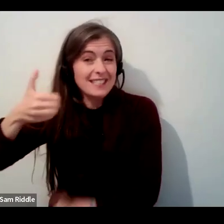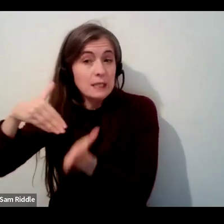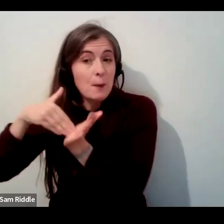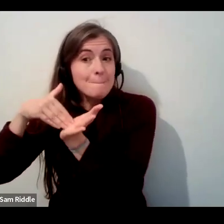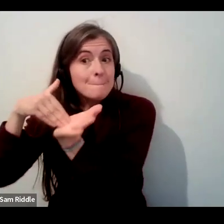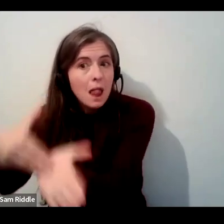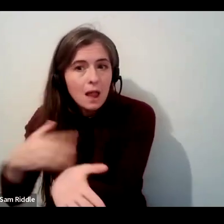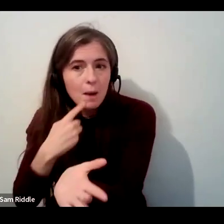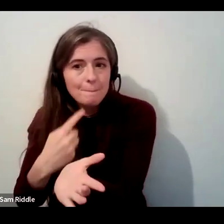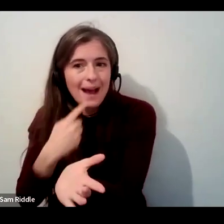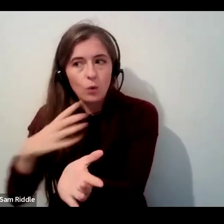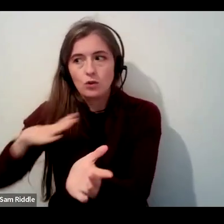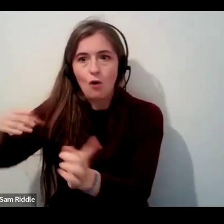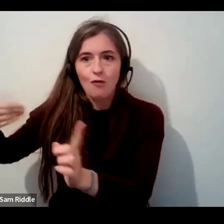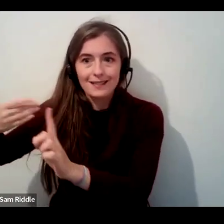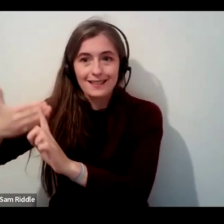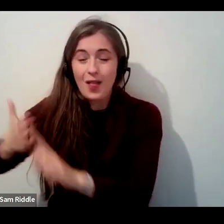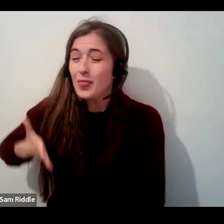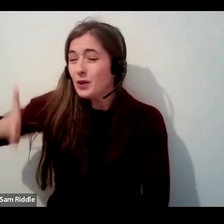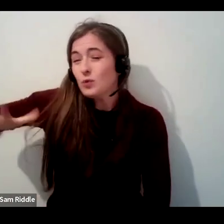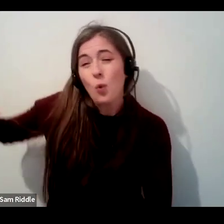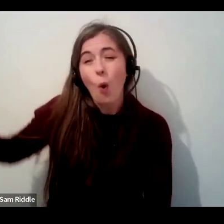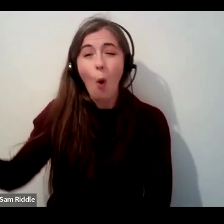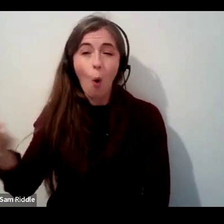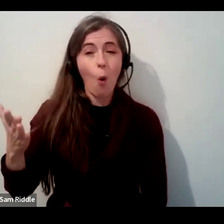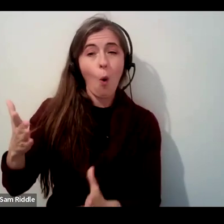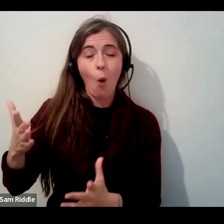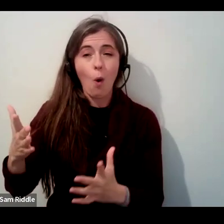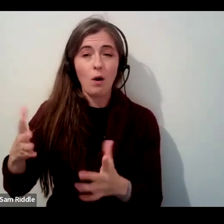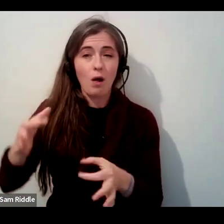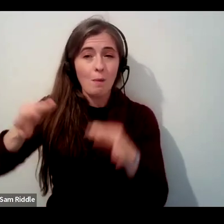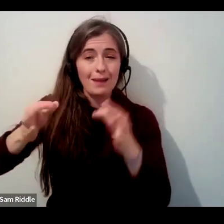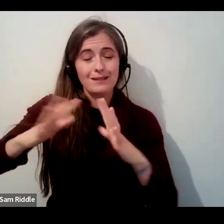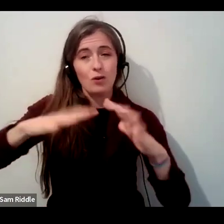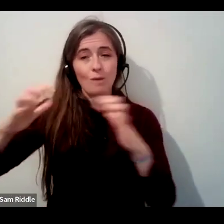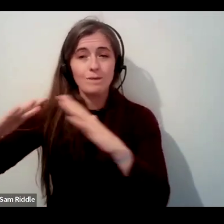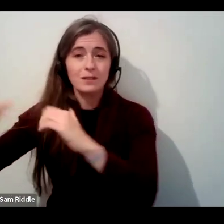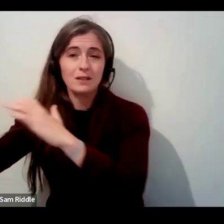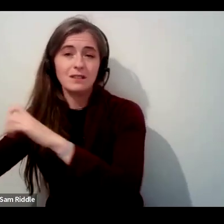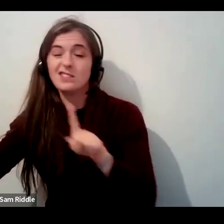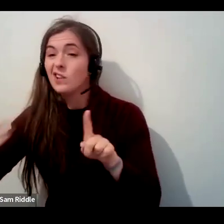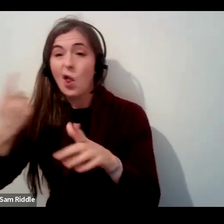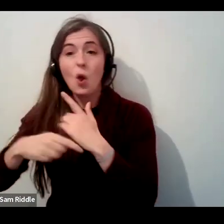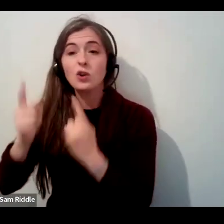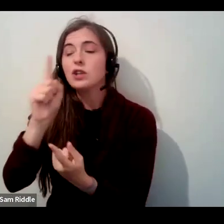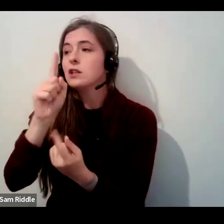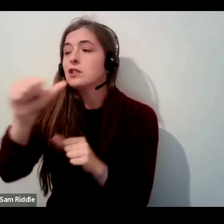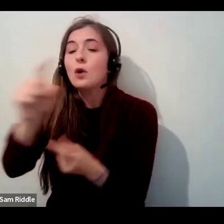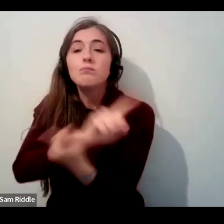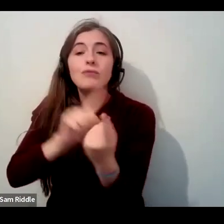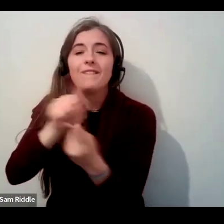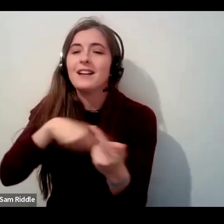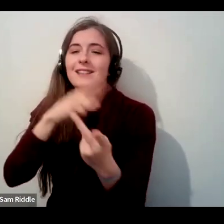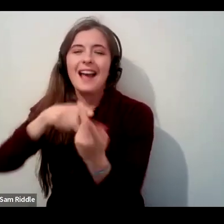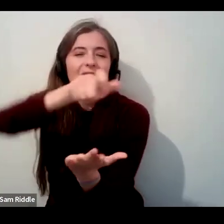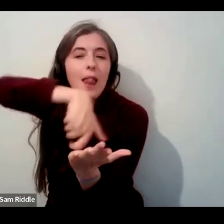already. They were at all the party conferences. They're sending not just briefings but leaflets and dinner parties